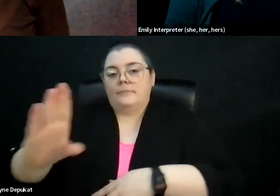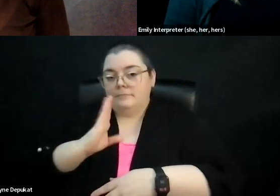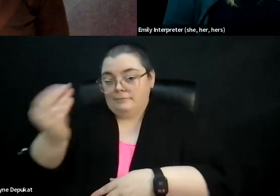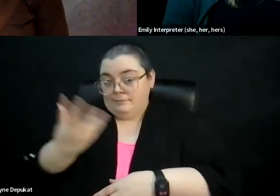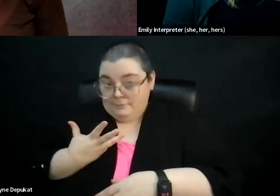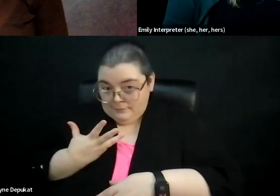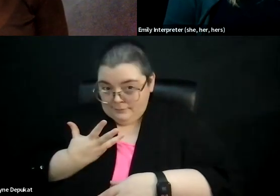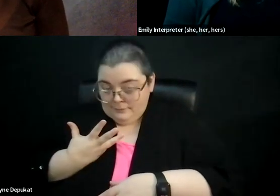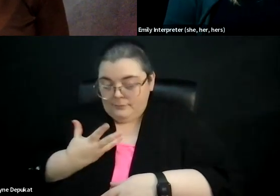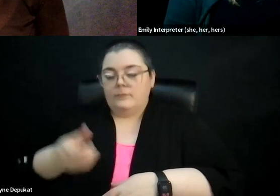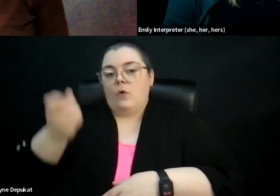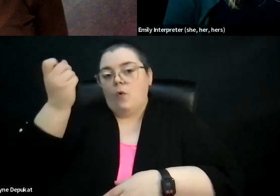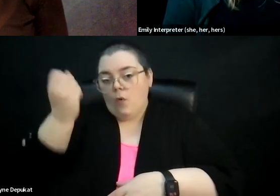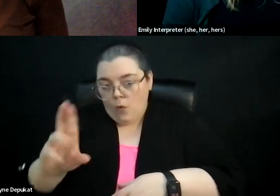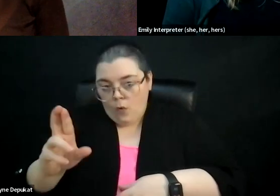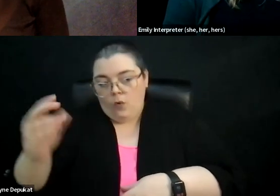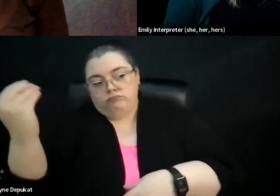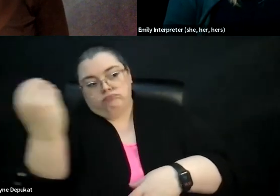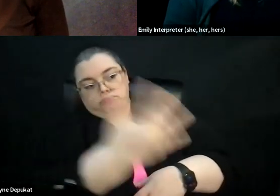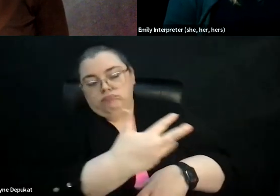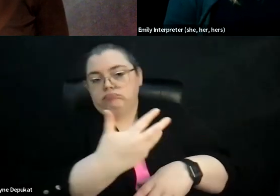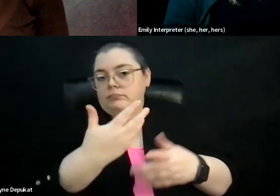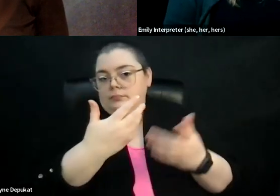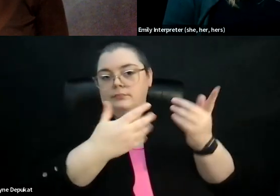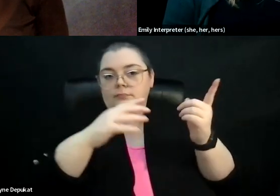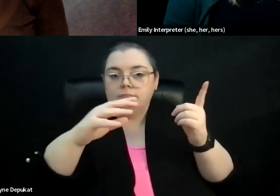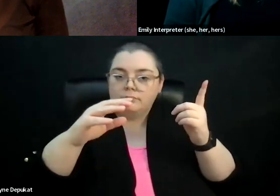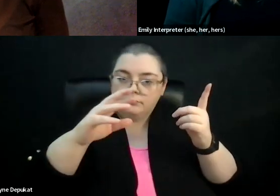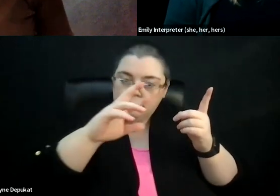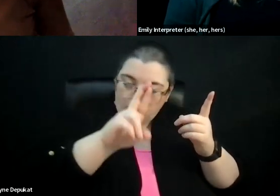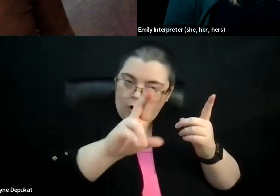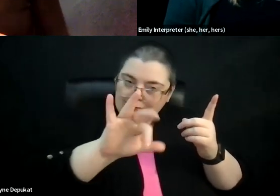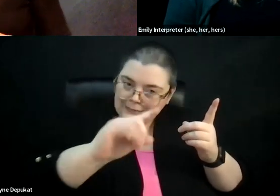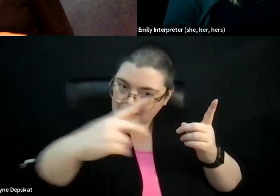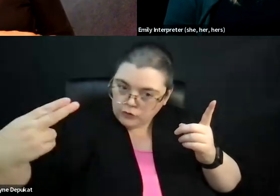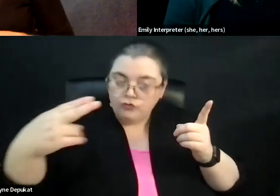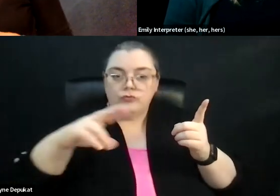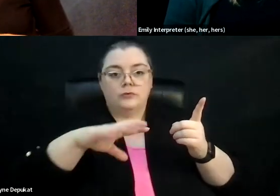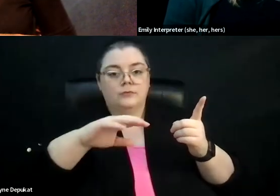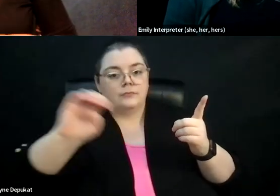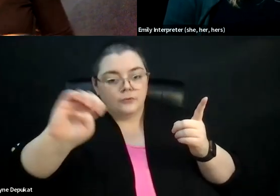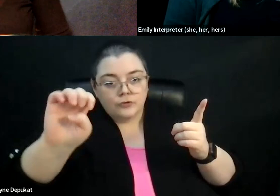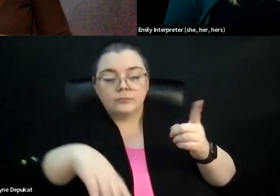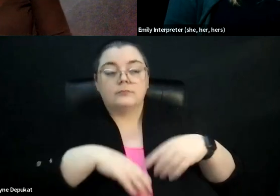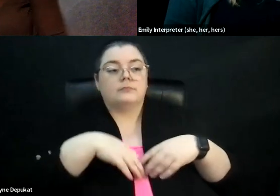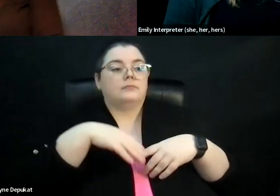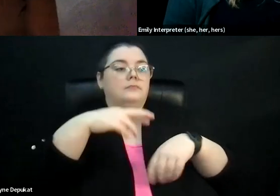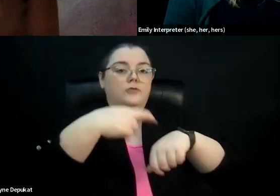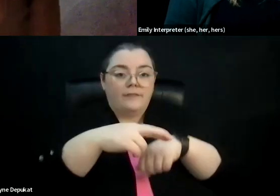it's always the same as it has been, just let me know. Or you could let the Rhode Island Commission on the Deaf and Hard of Hearing know, let